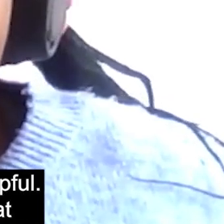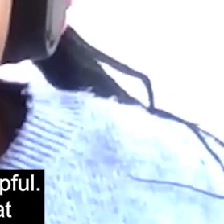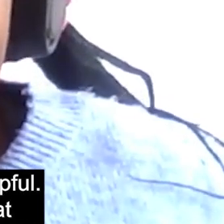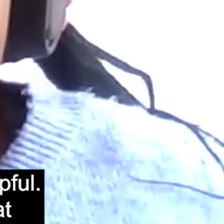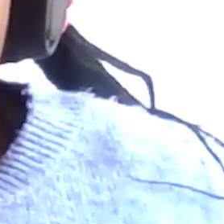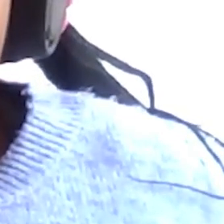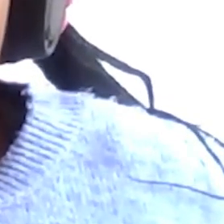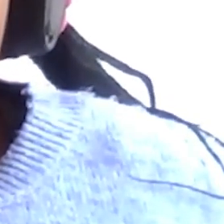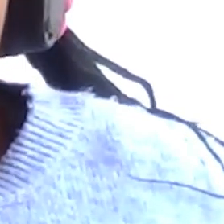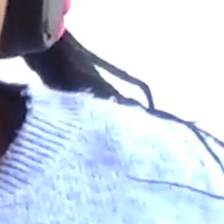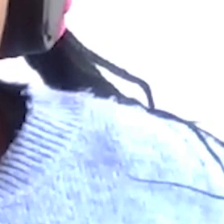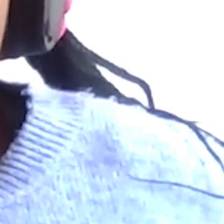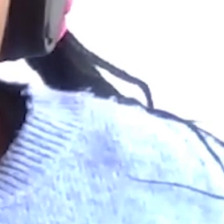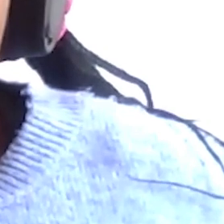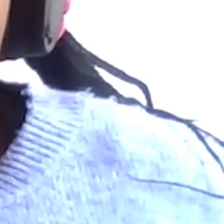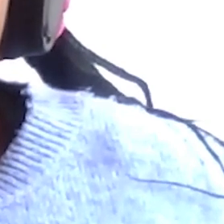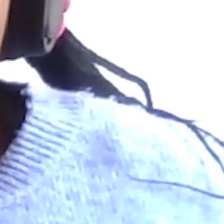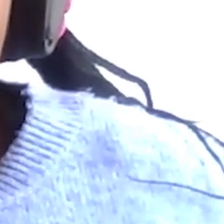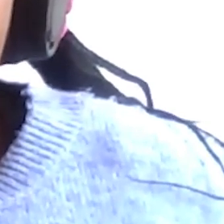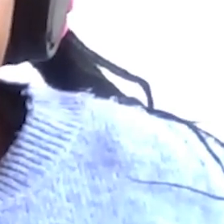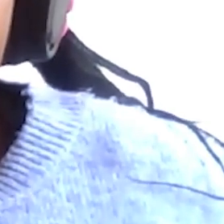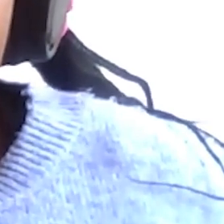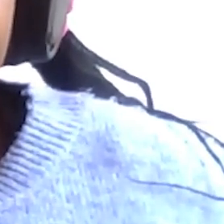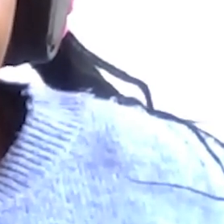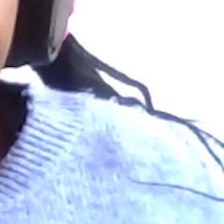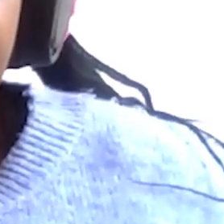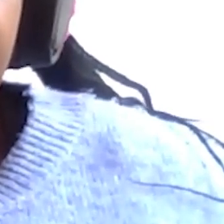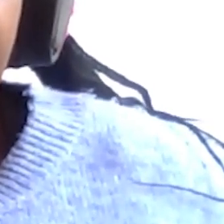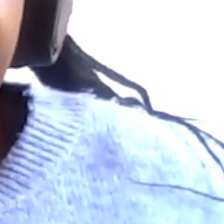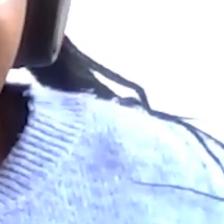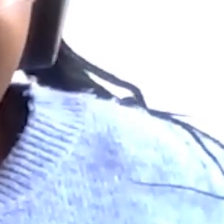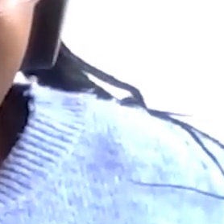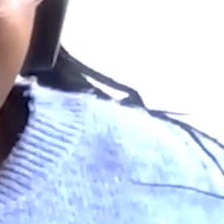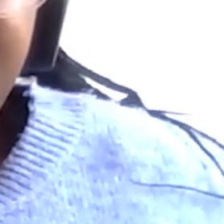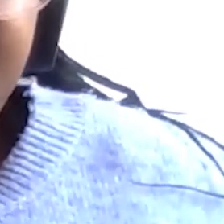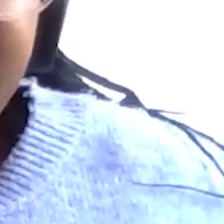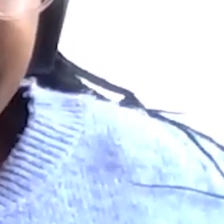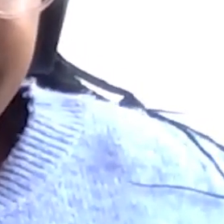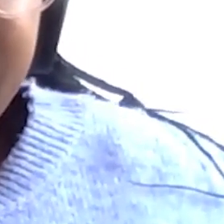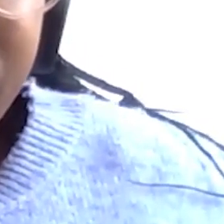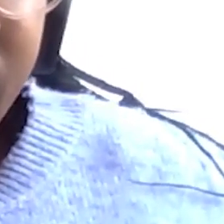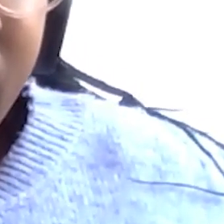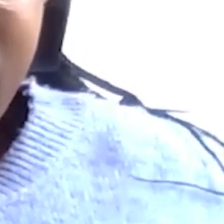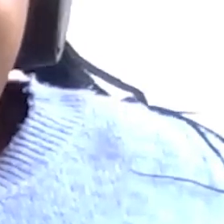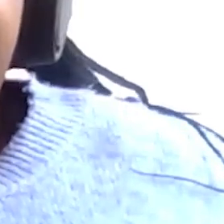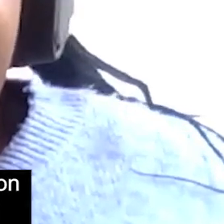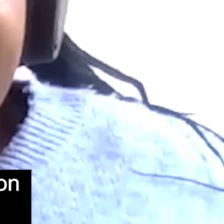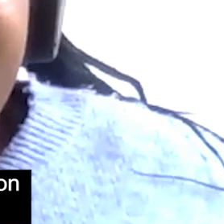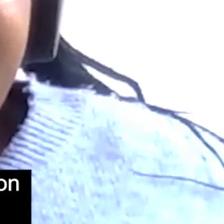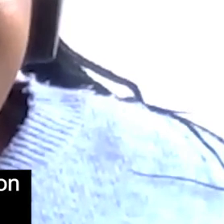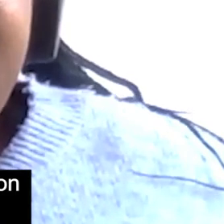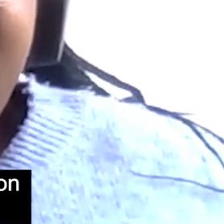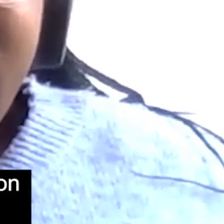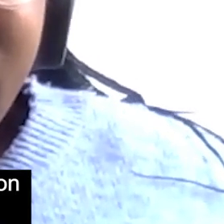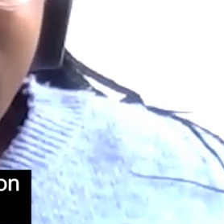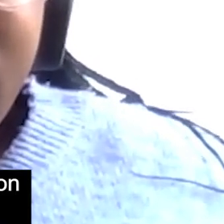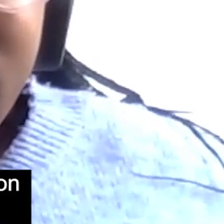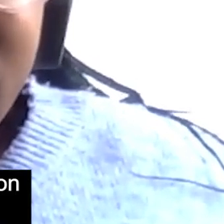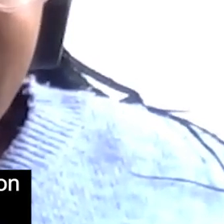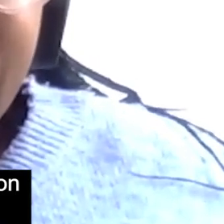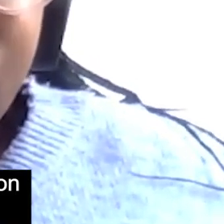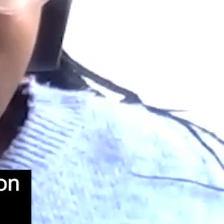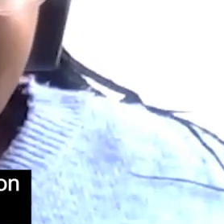people that understand my experience as a Black disabled person. I would say to